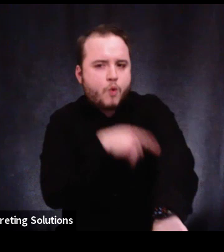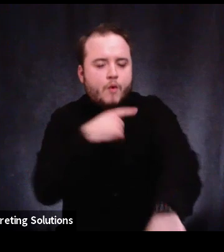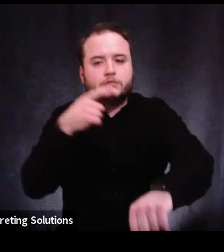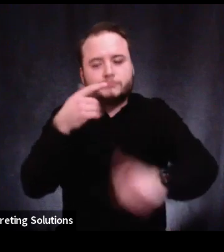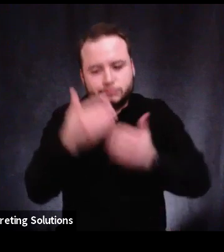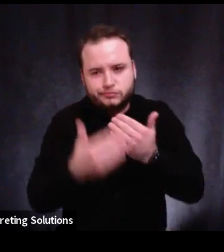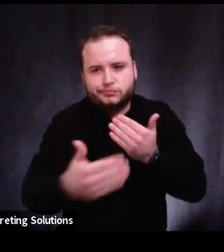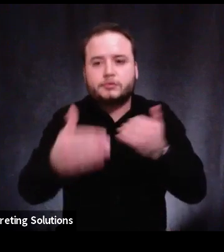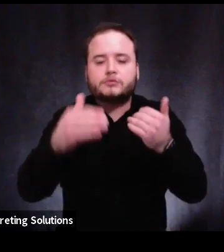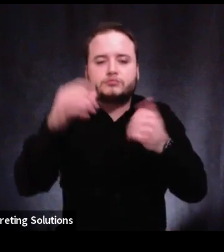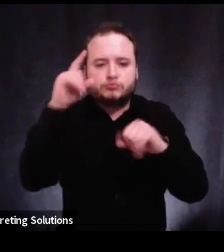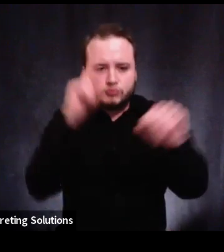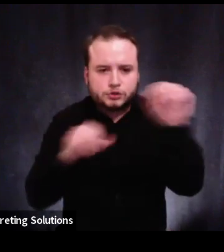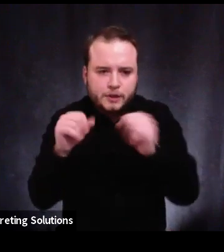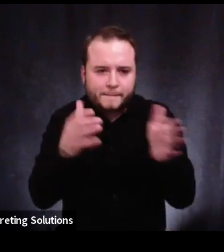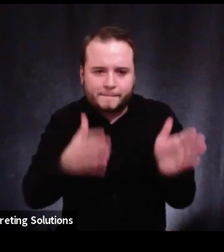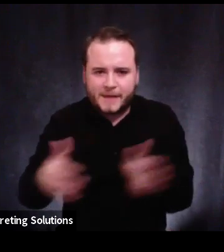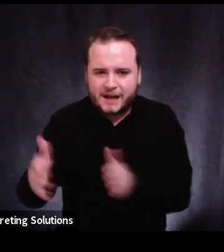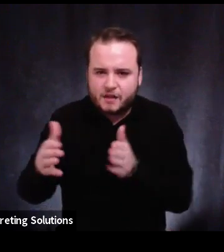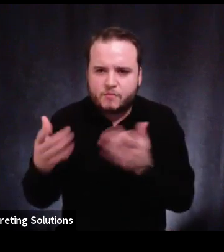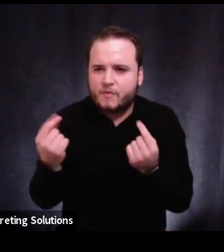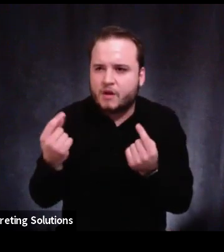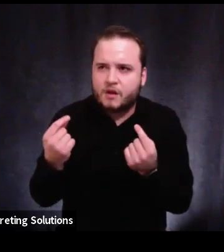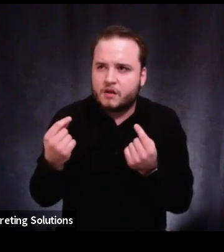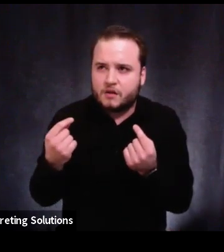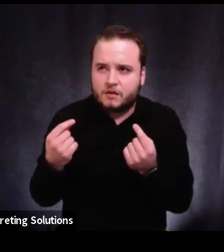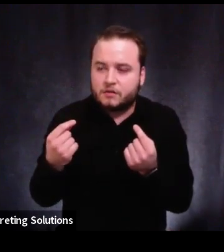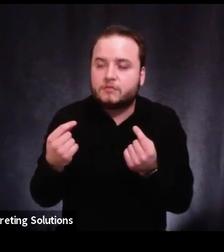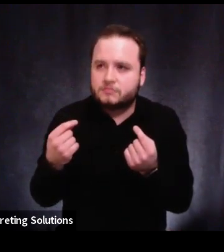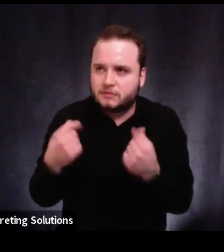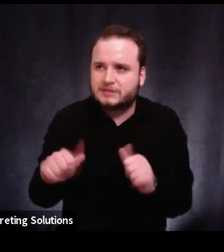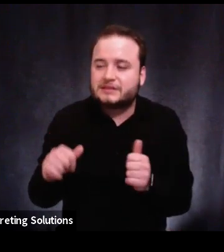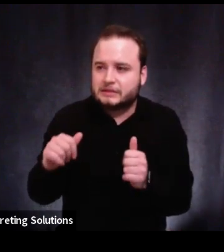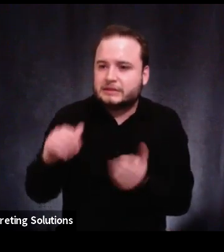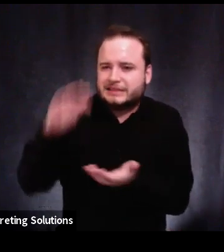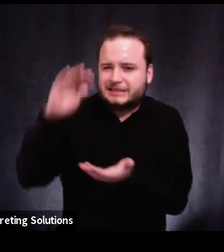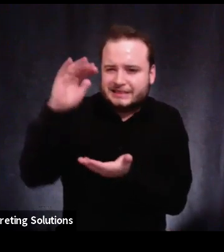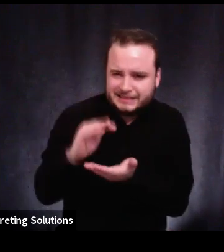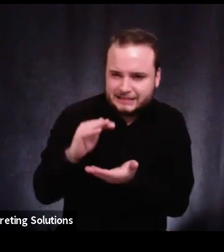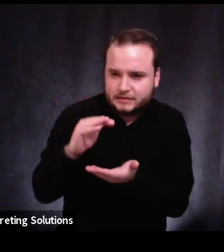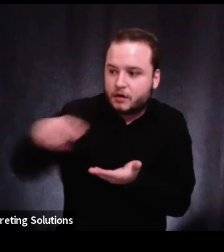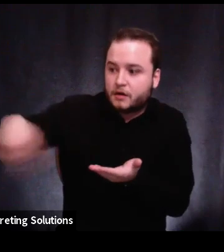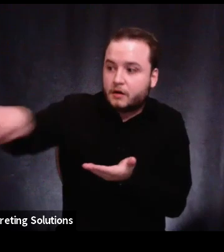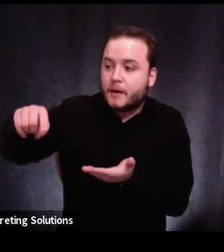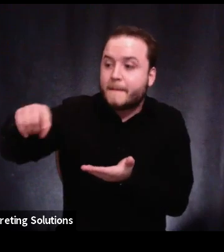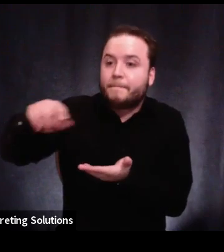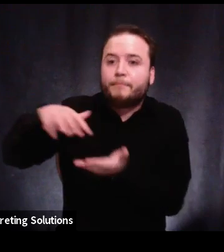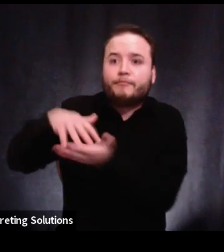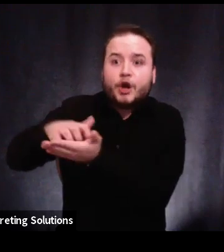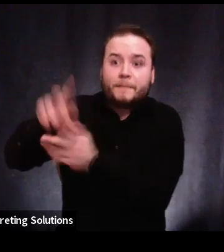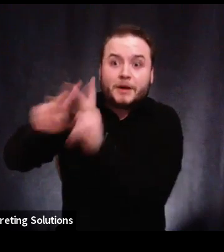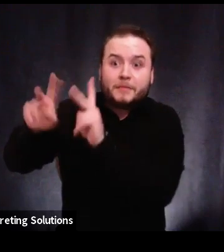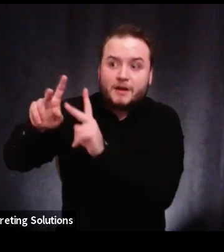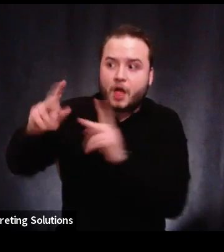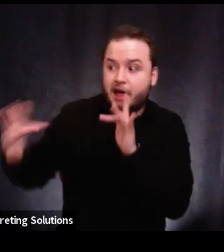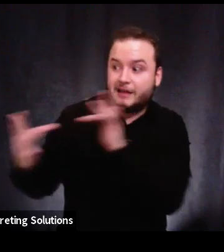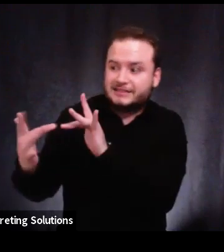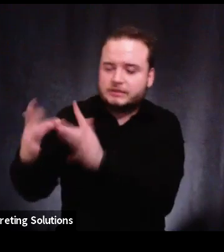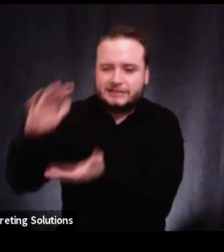social contacts mean for more vulnerable populations. For the purpose of the model, Stefan